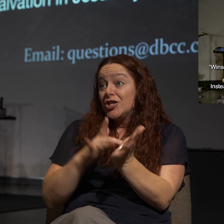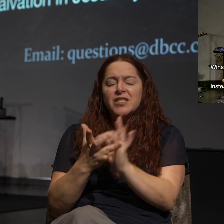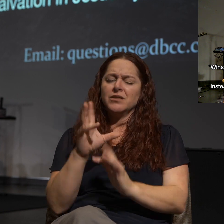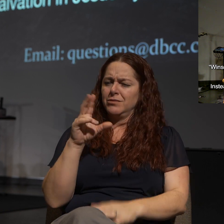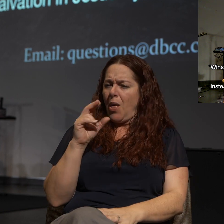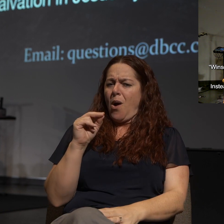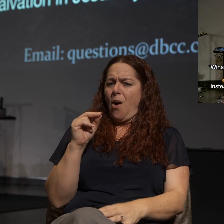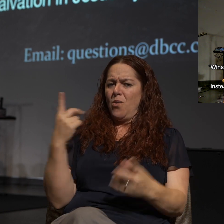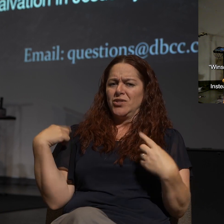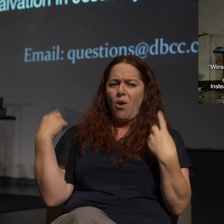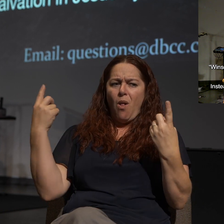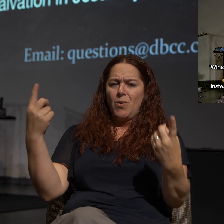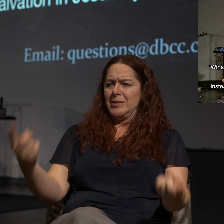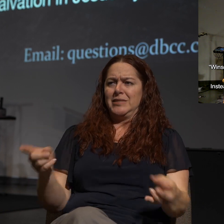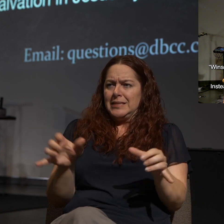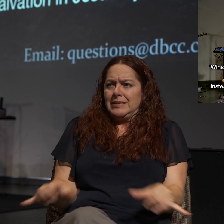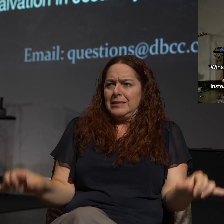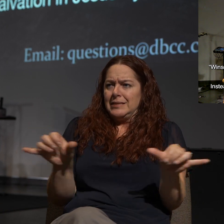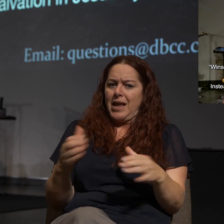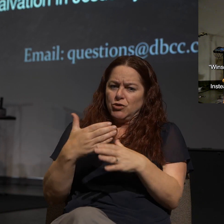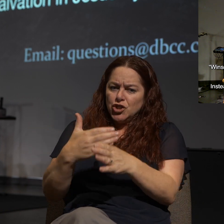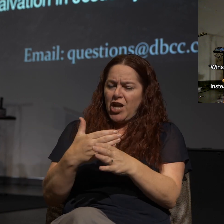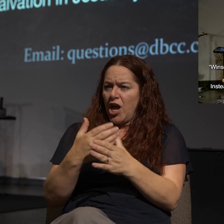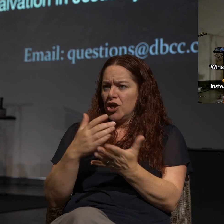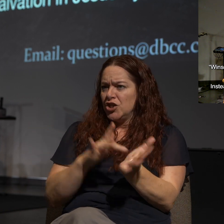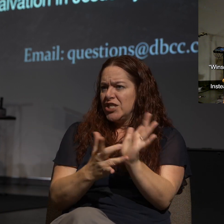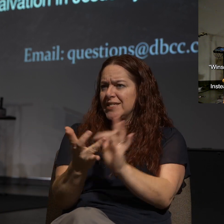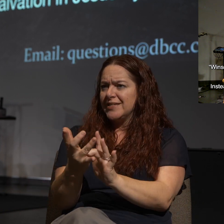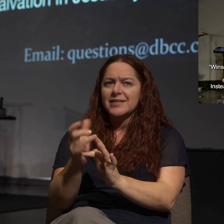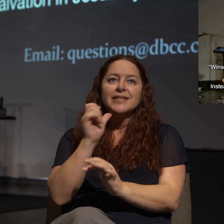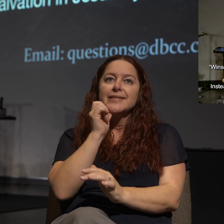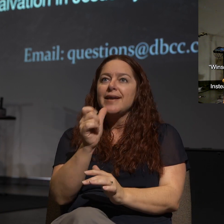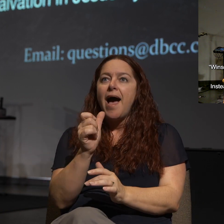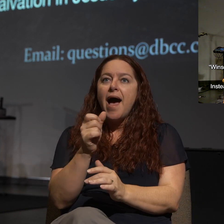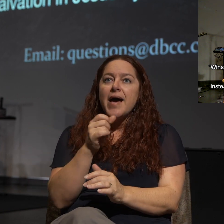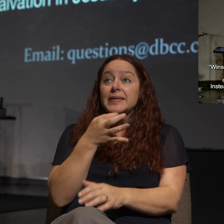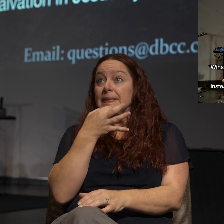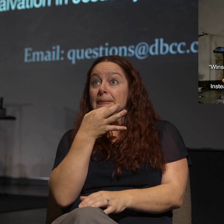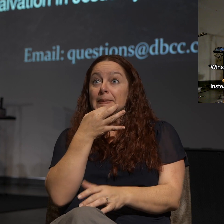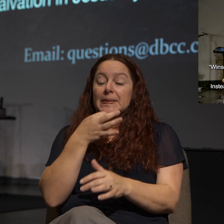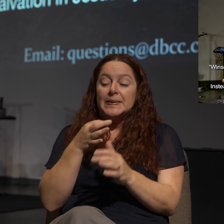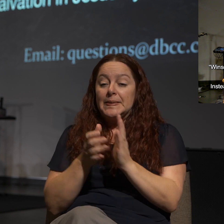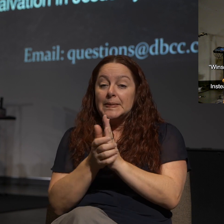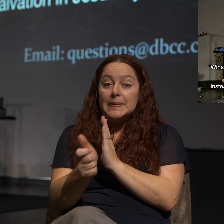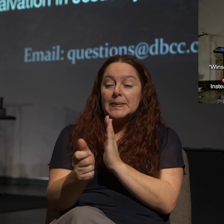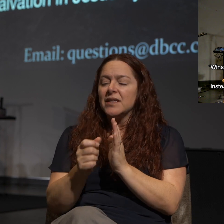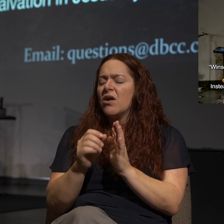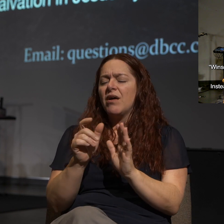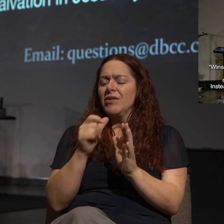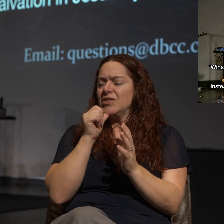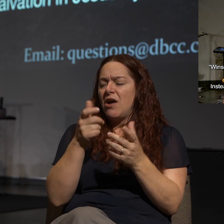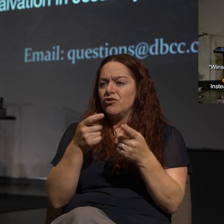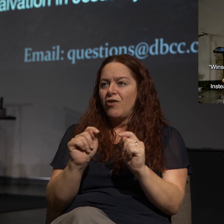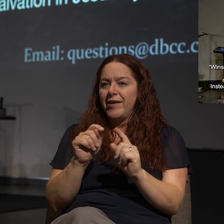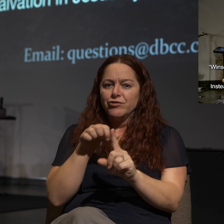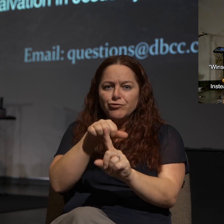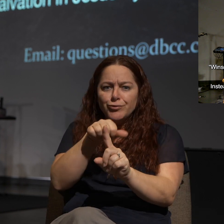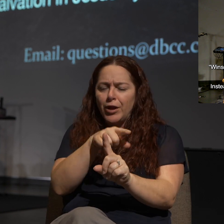been sharing Jesus. It's not a tricky tool. It's not a way to lure, we're not trying to bait and switch people